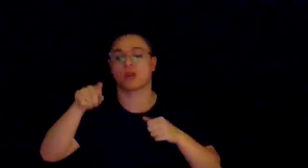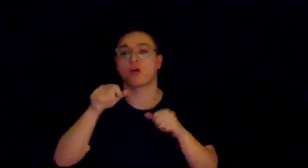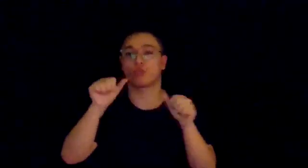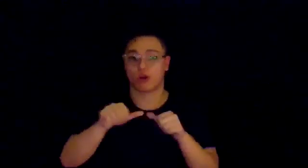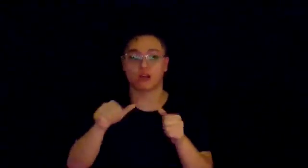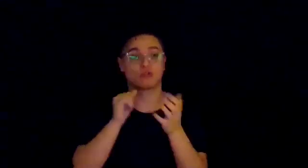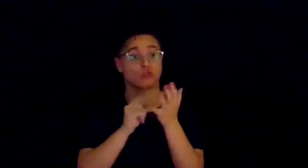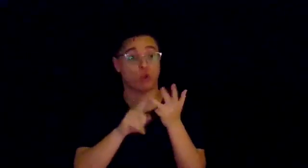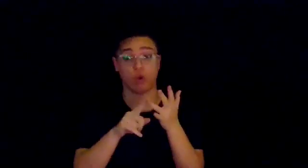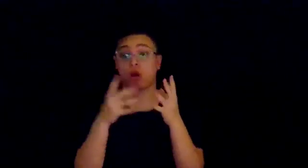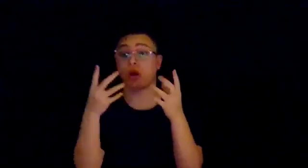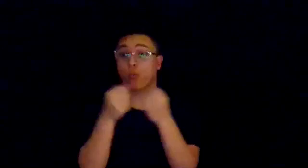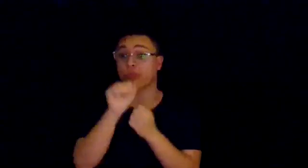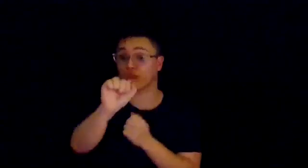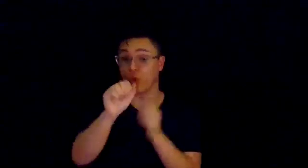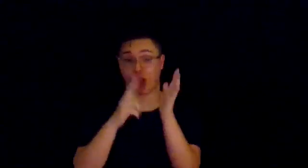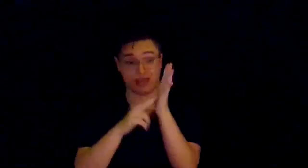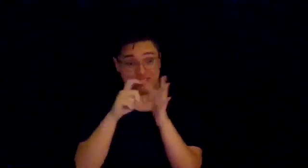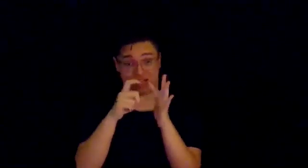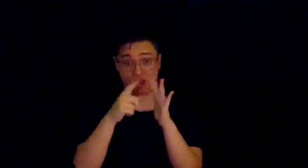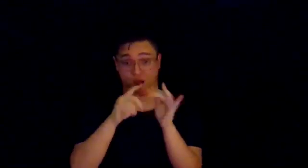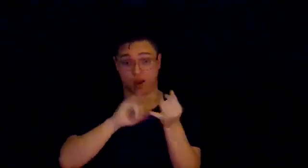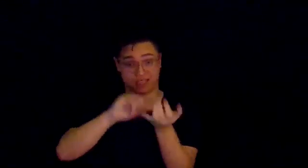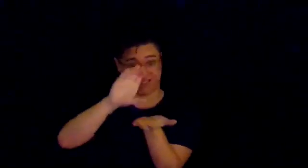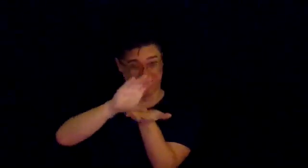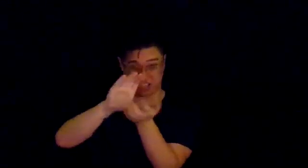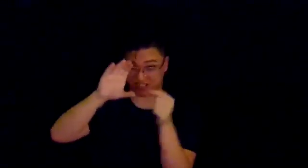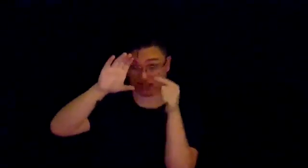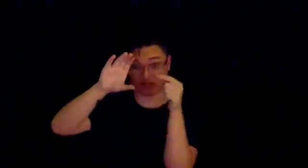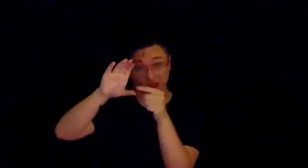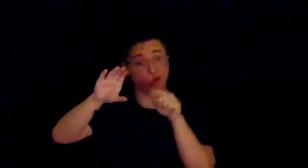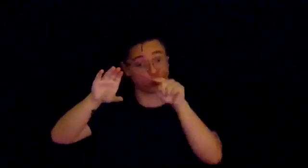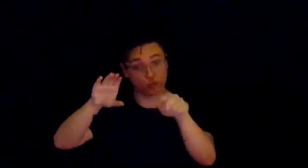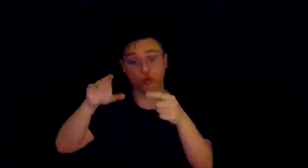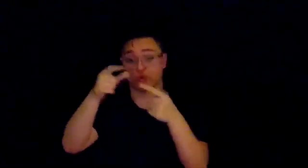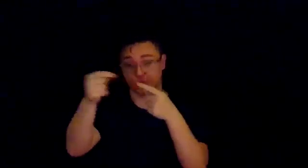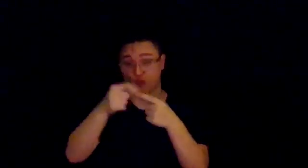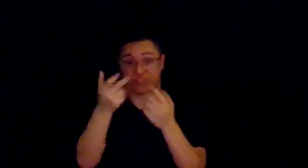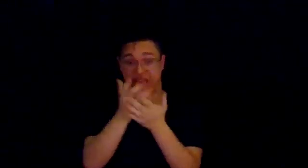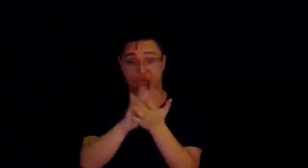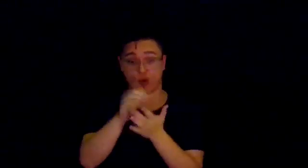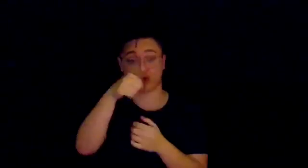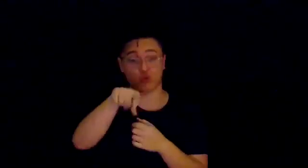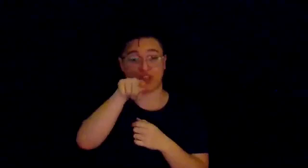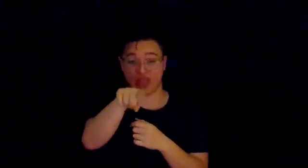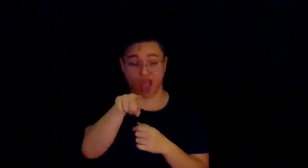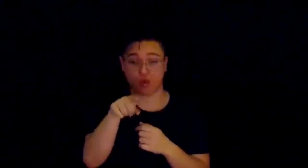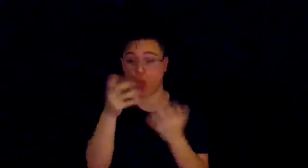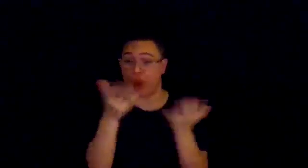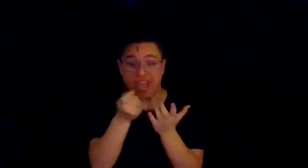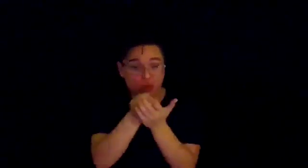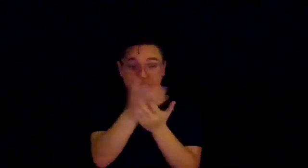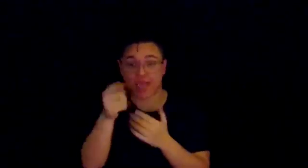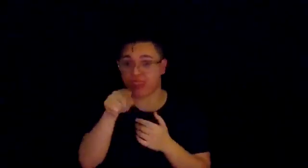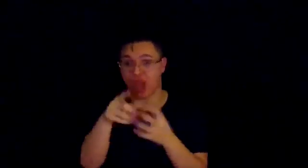All right, so I'm in the middle now. Okay, cool. So with your NDIS funding, you can choose how you